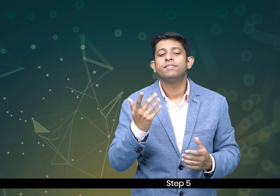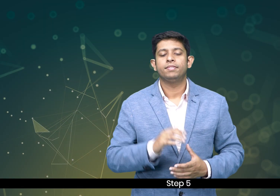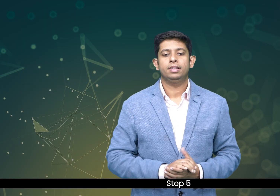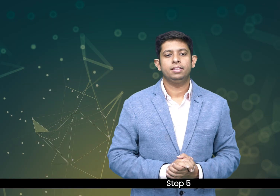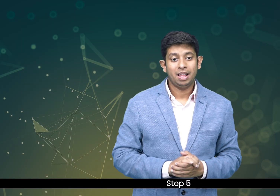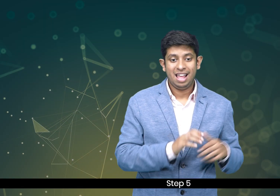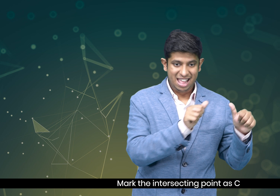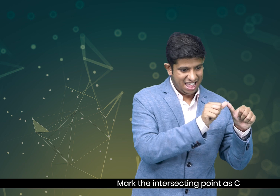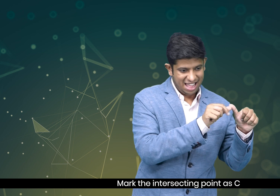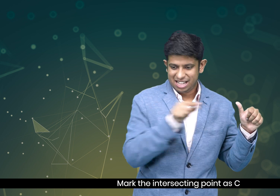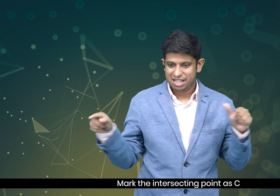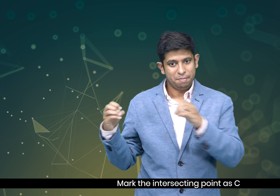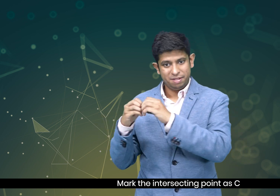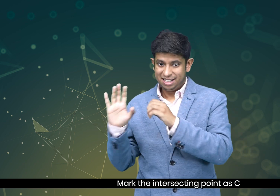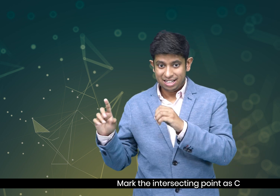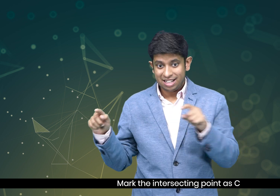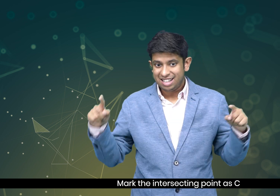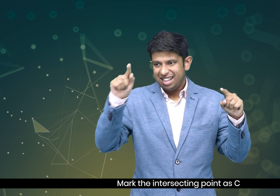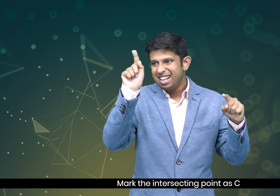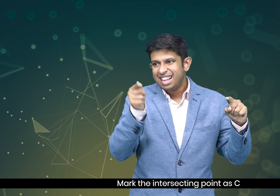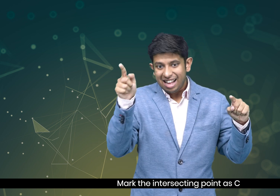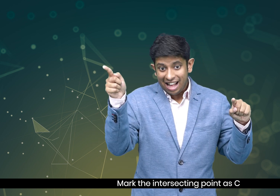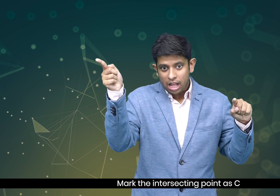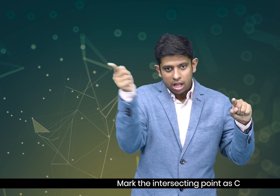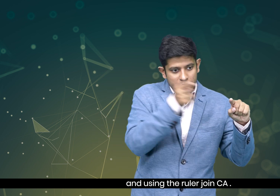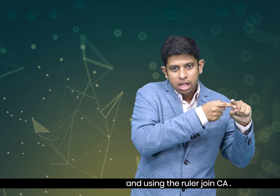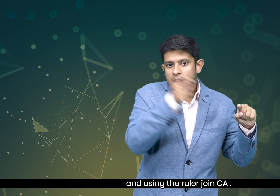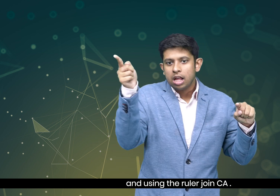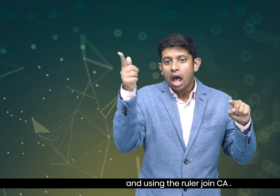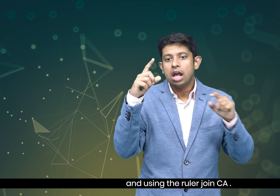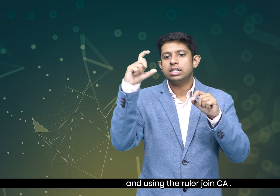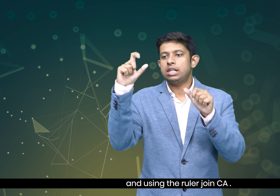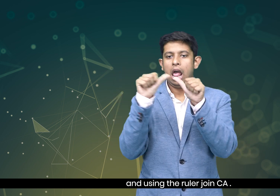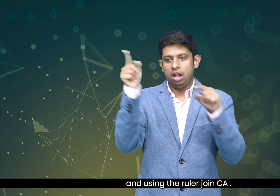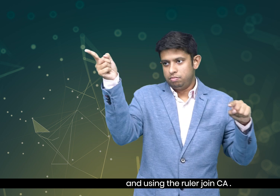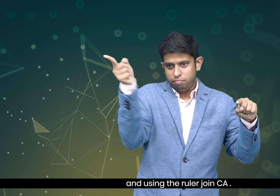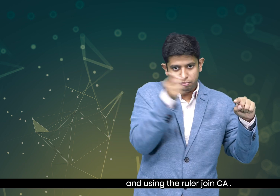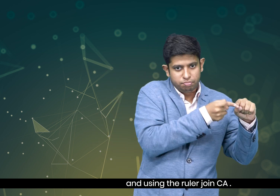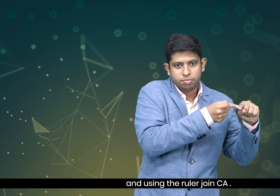Step 5. Mark the intersecting point as C and using the ruler, join CA.